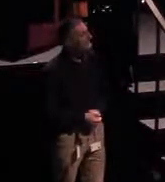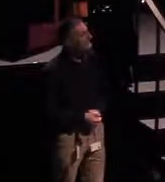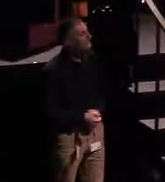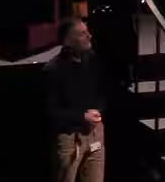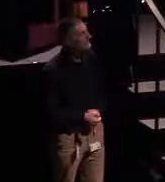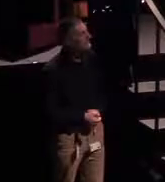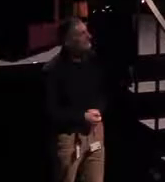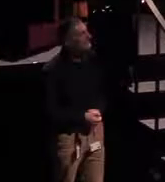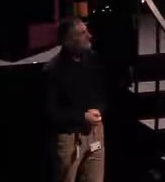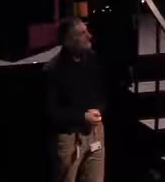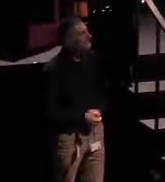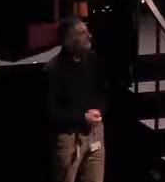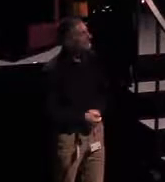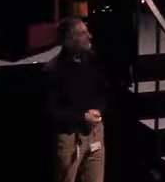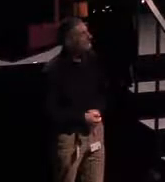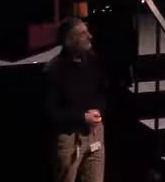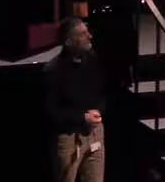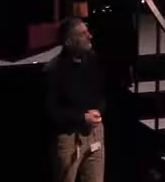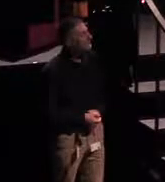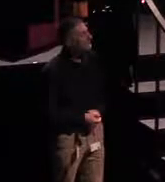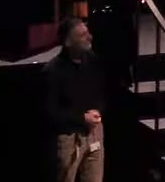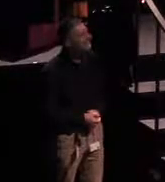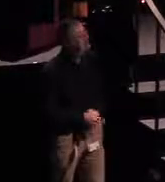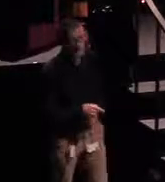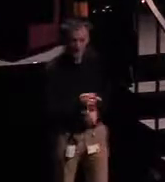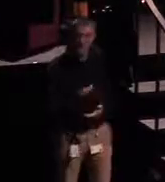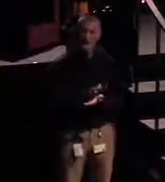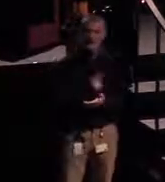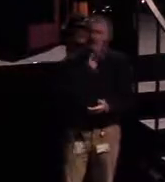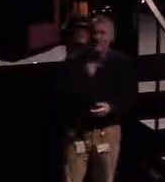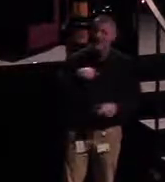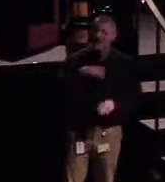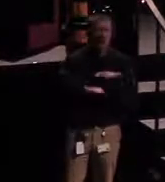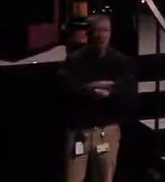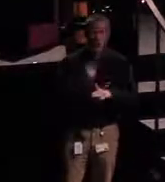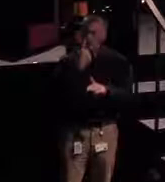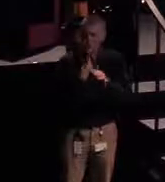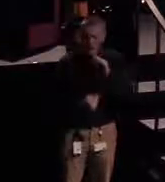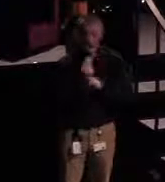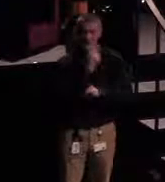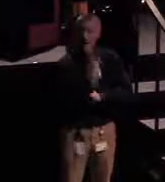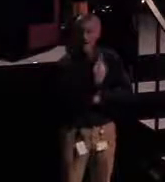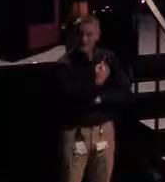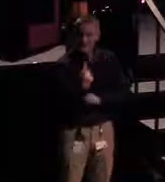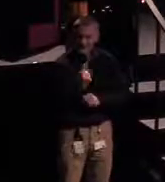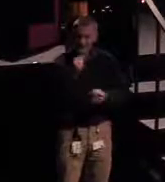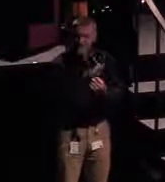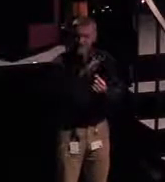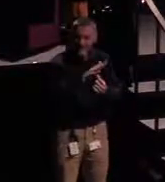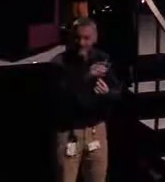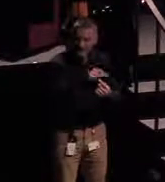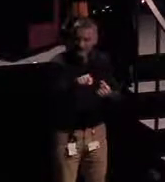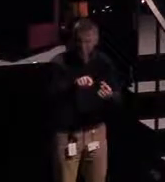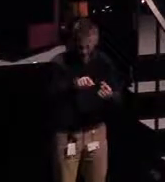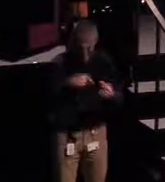pleased to hear you say it's not just the artists that matter. My particular interest is sort